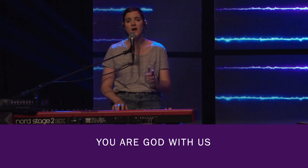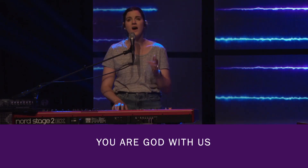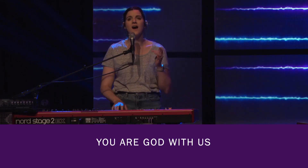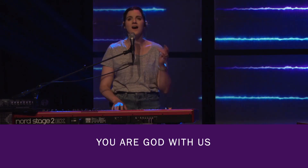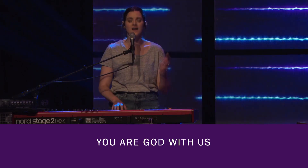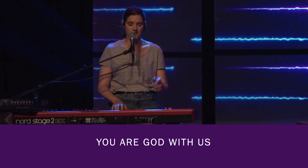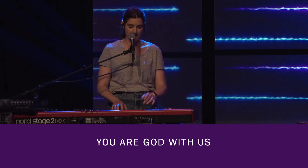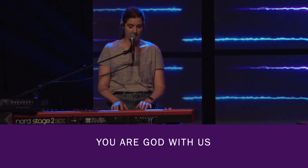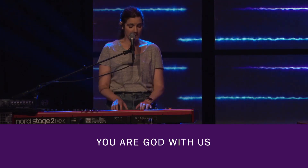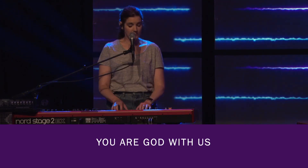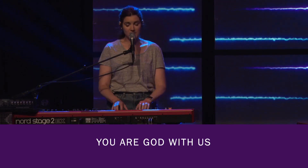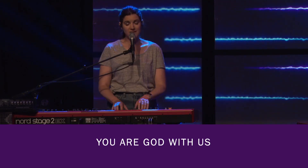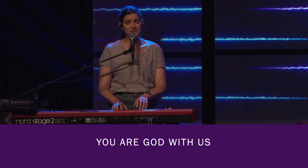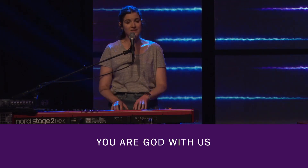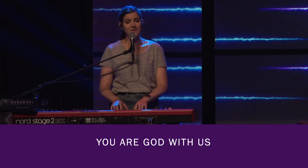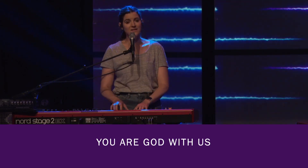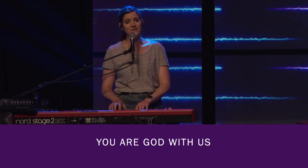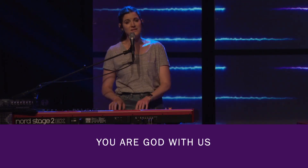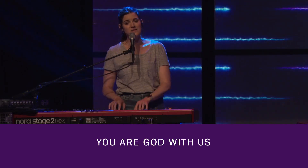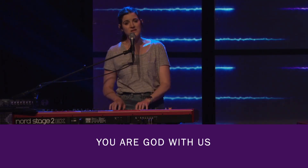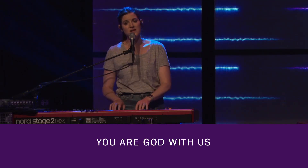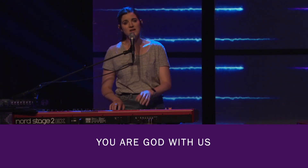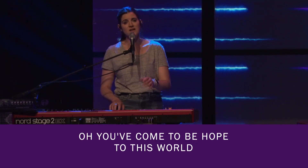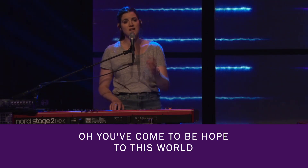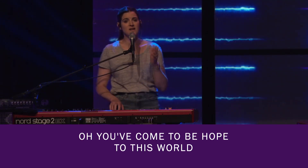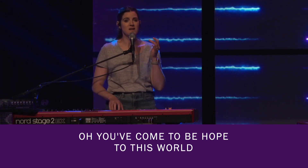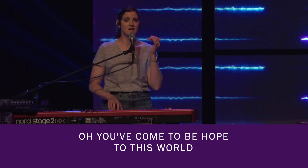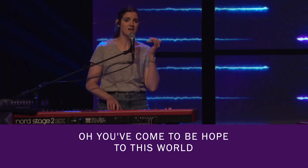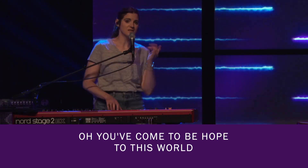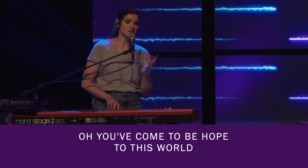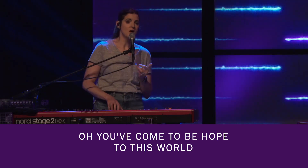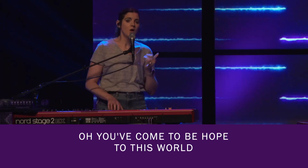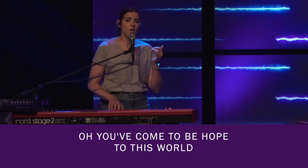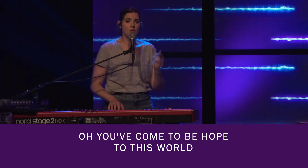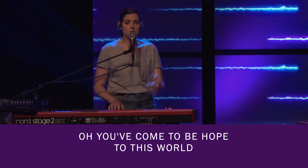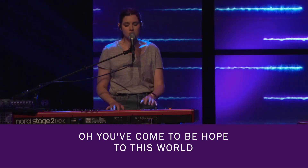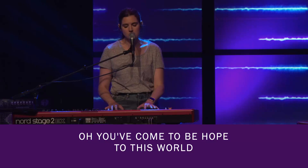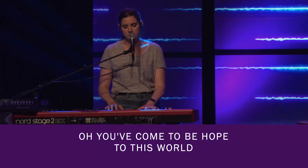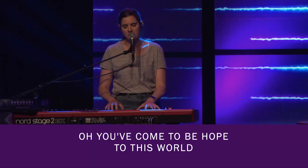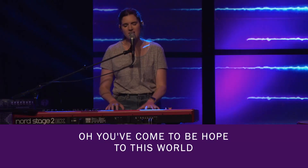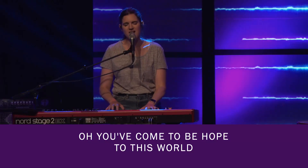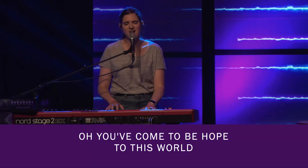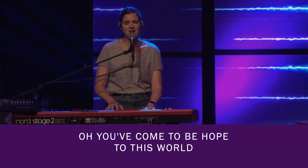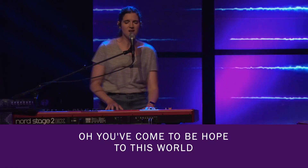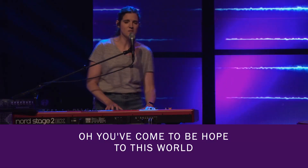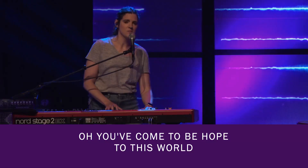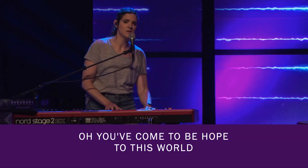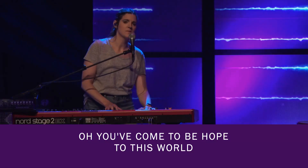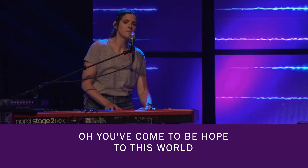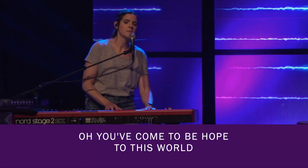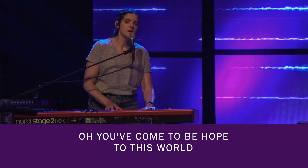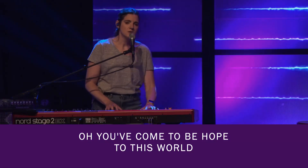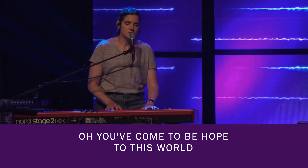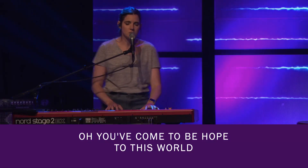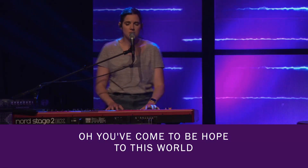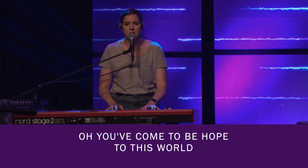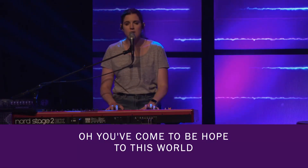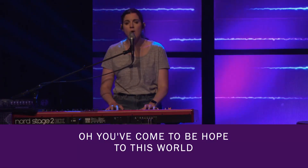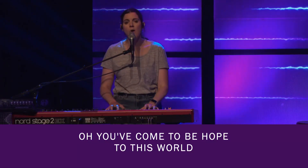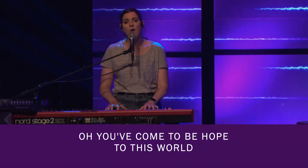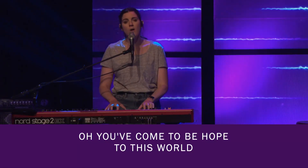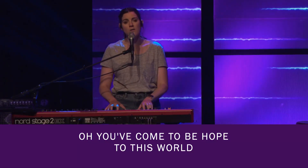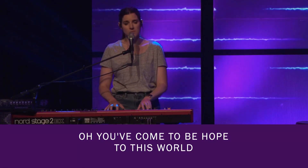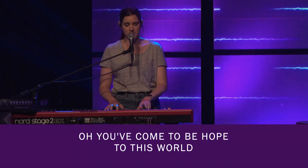are God with us. Oh, you've come to